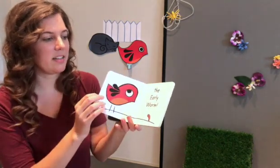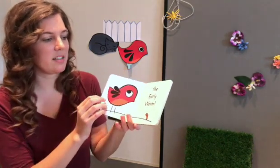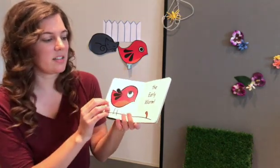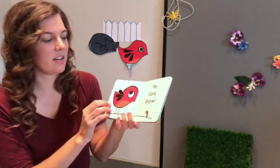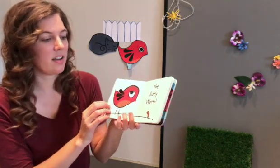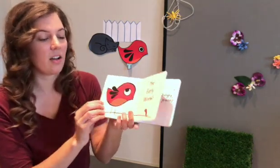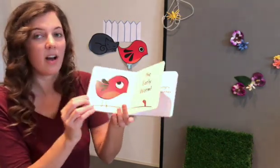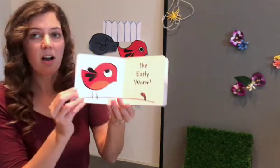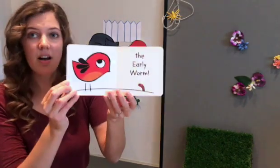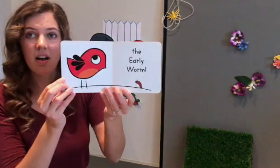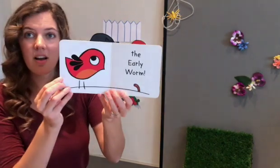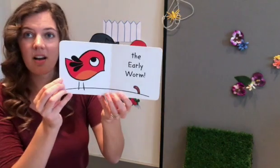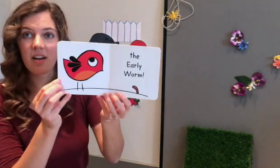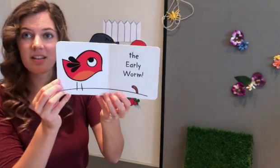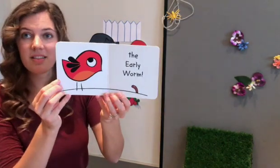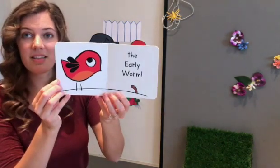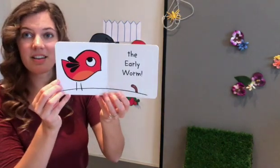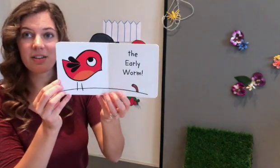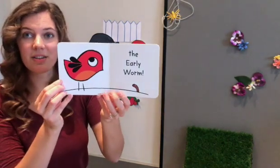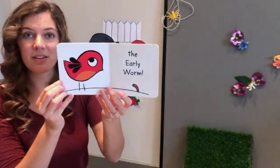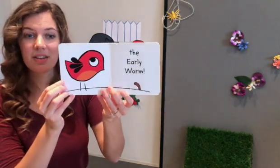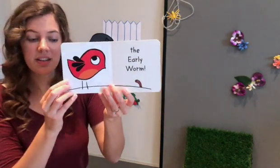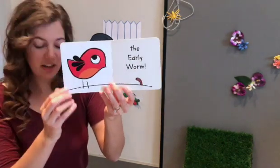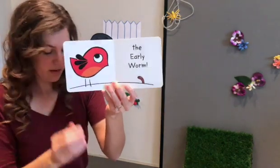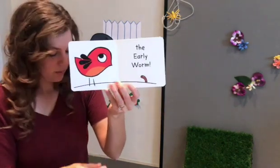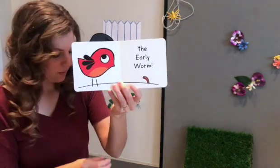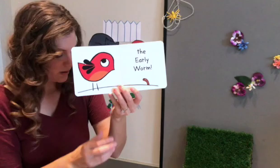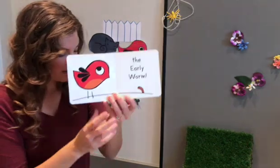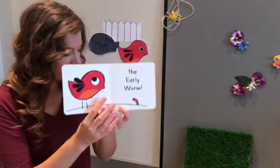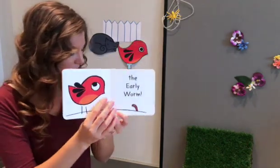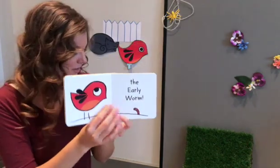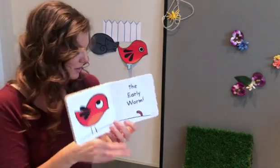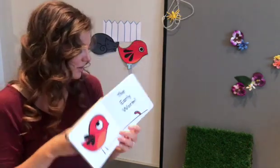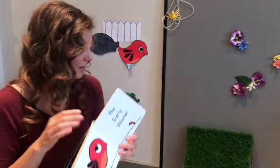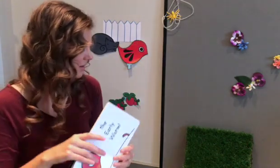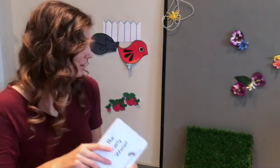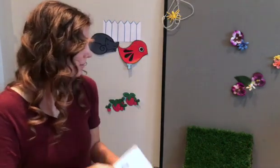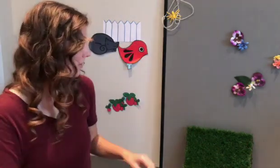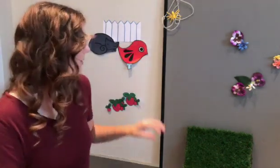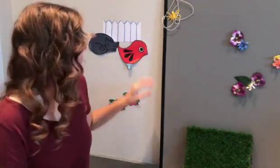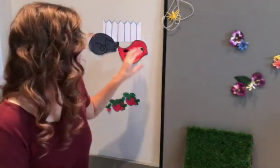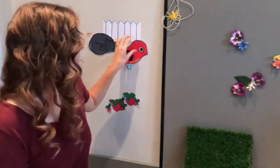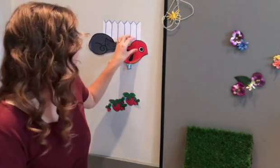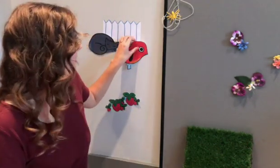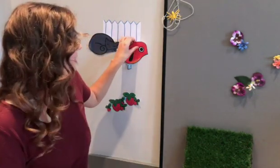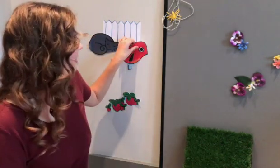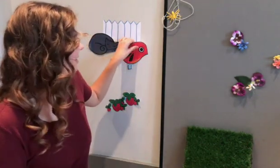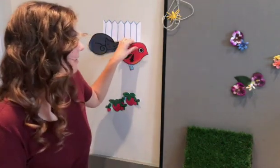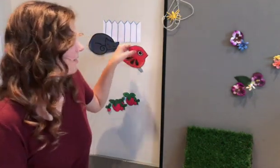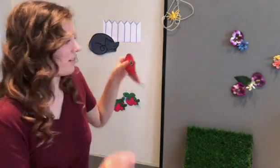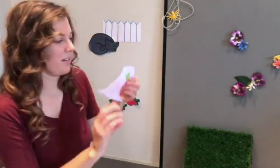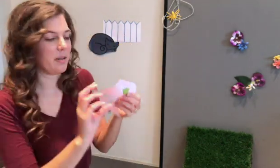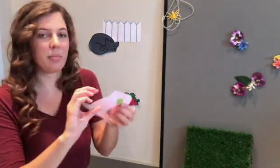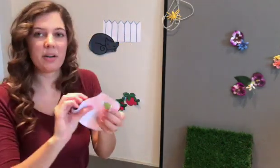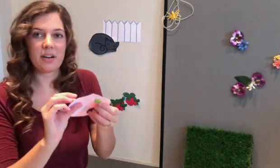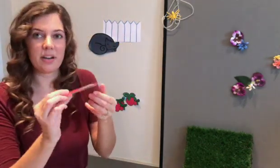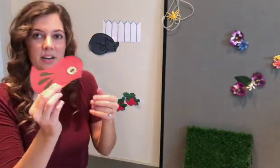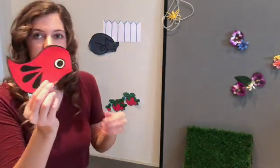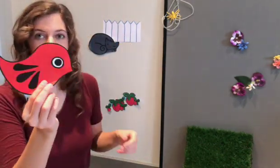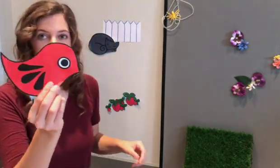finds the early worm. Early Bird